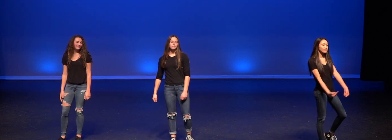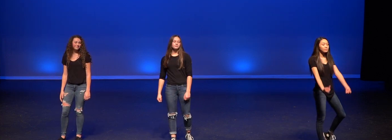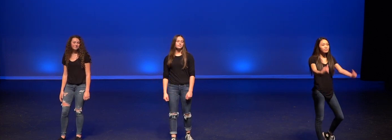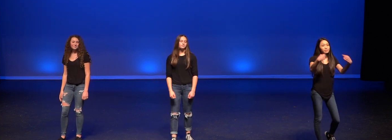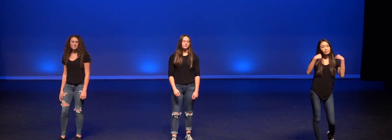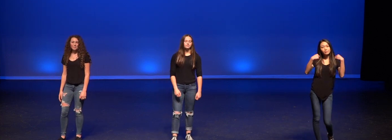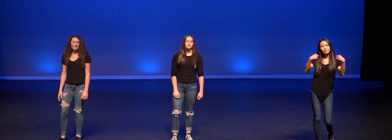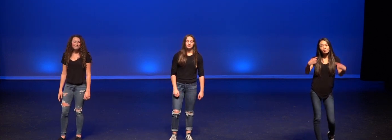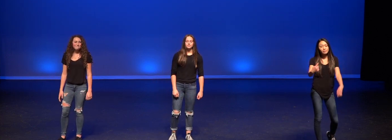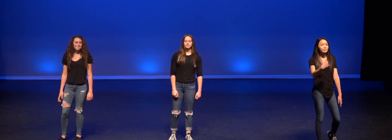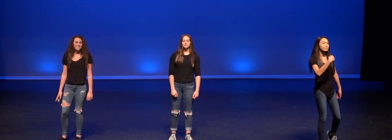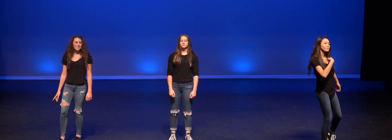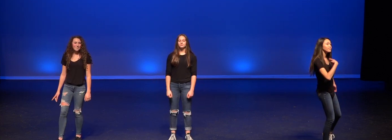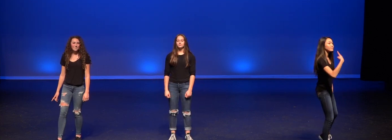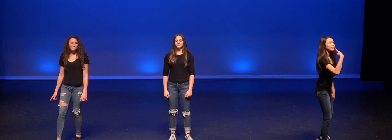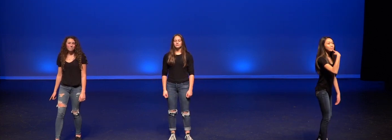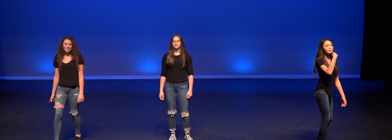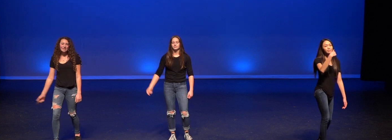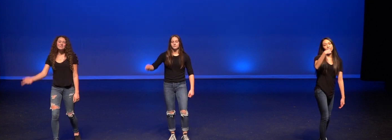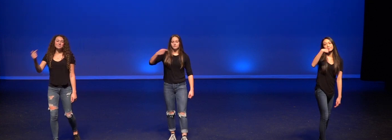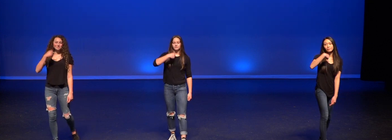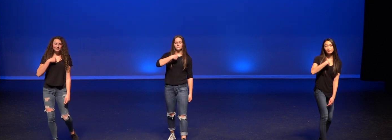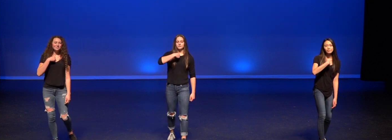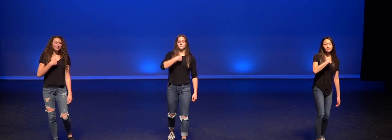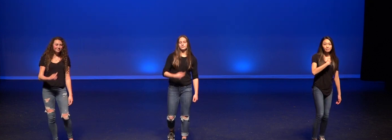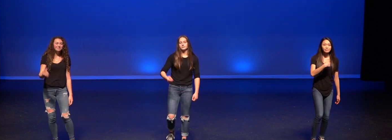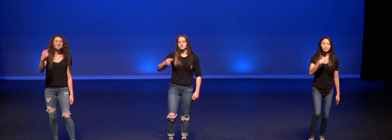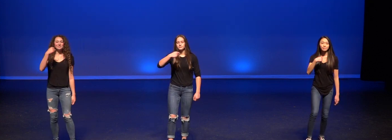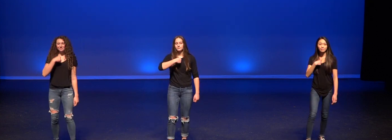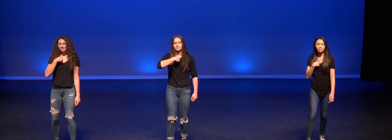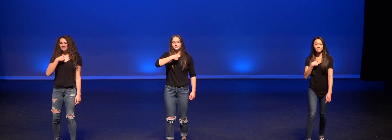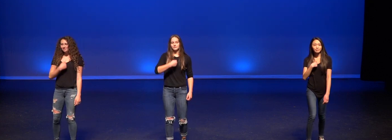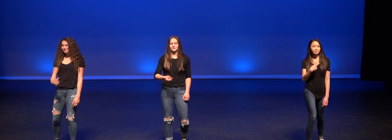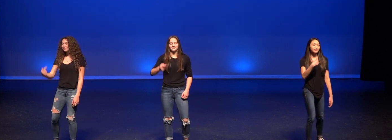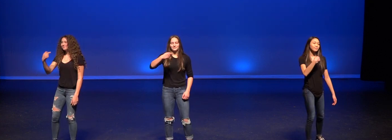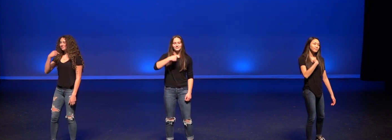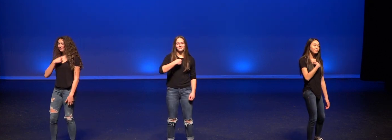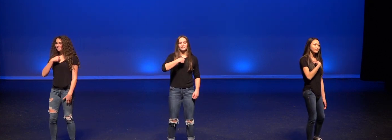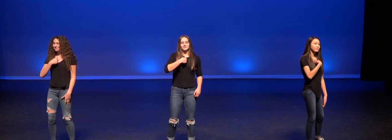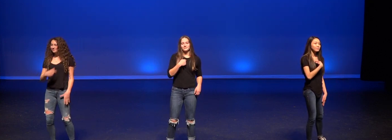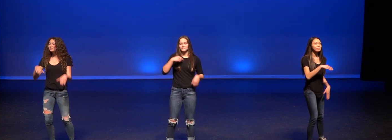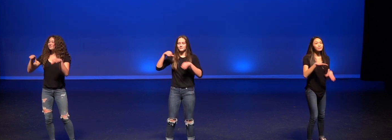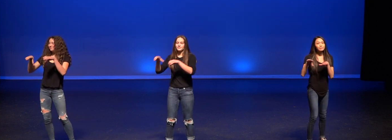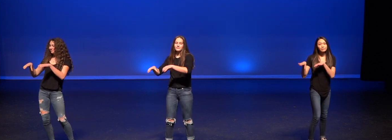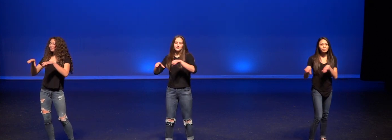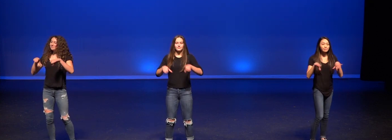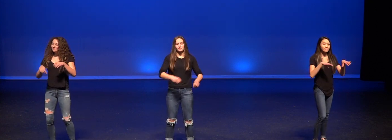That they're cute.. I, I, I,